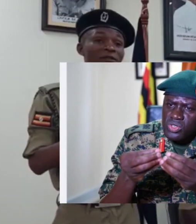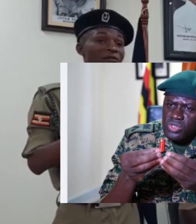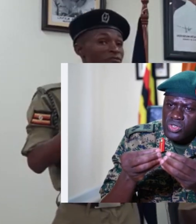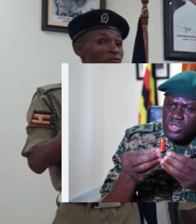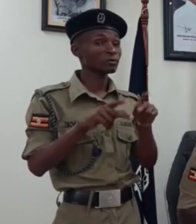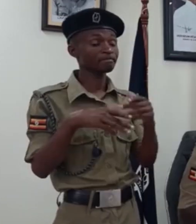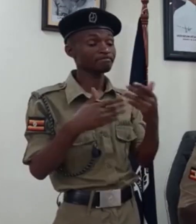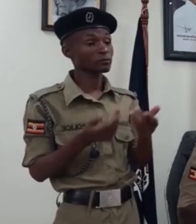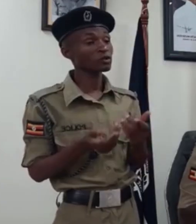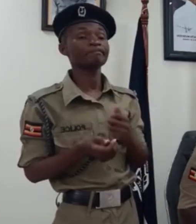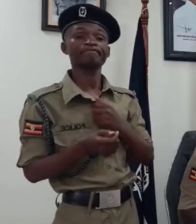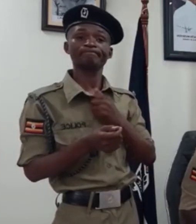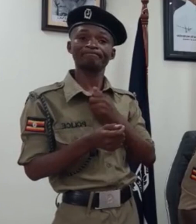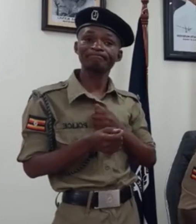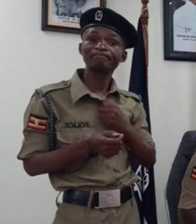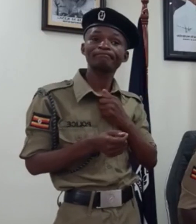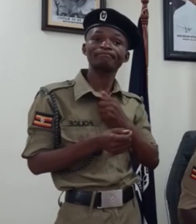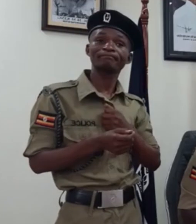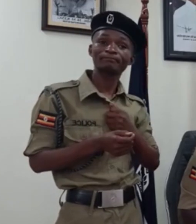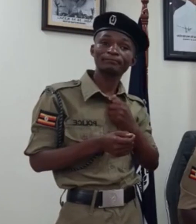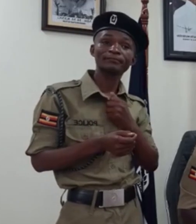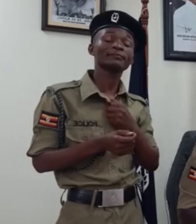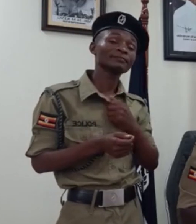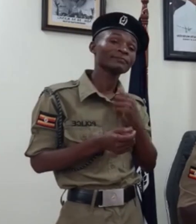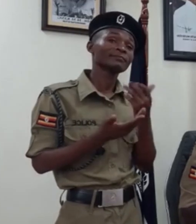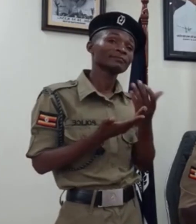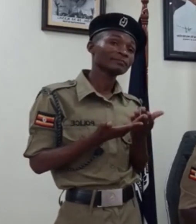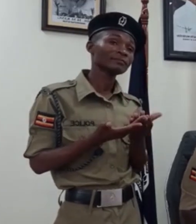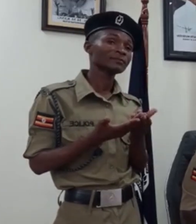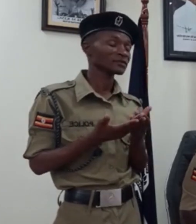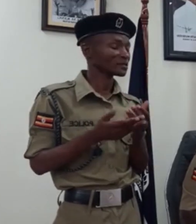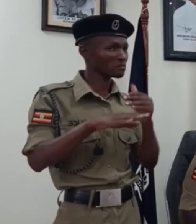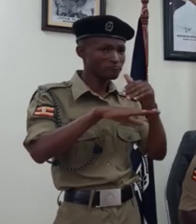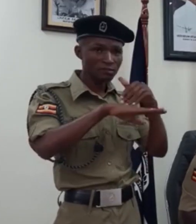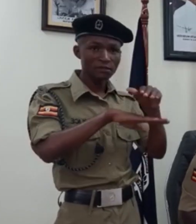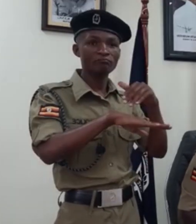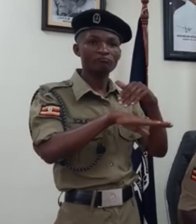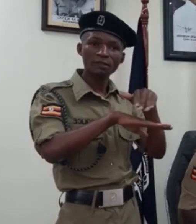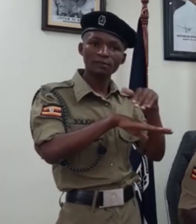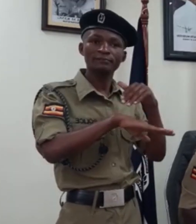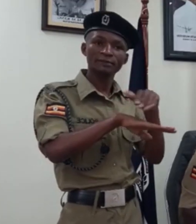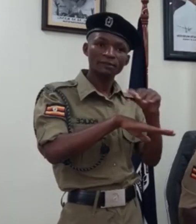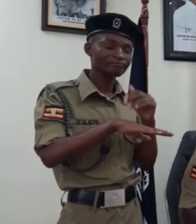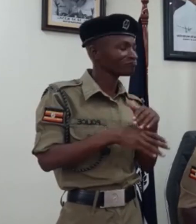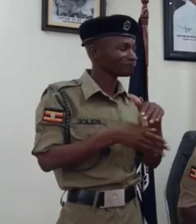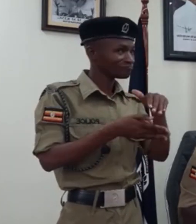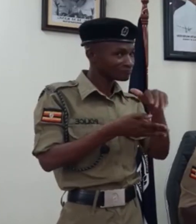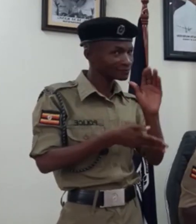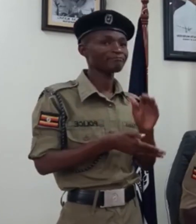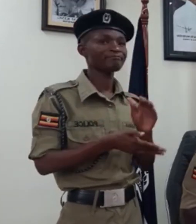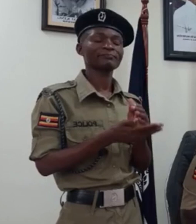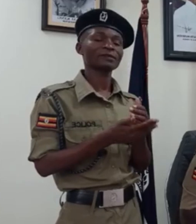abakungubazi n'abo bonna bonna abatusaasiddeko mu kiseera kino n'abantu ba bulijjo